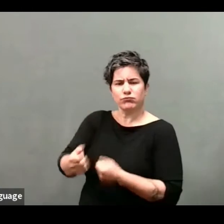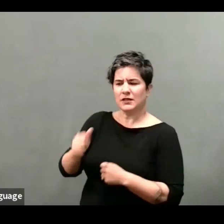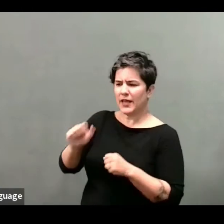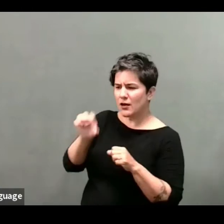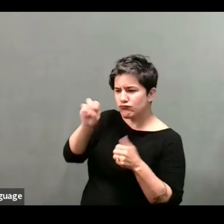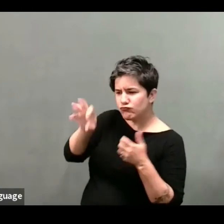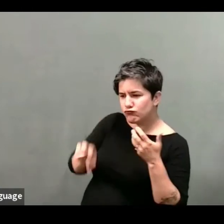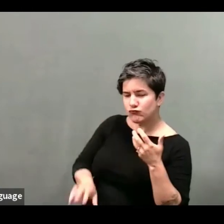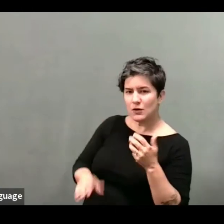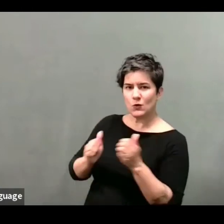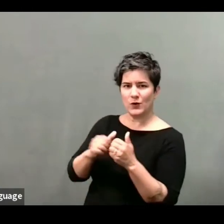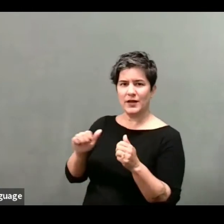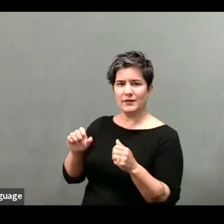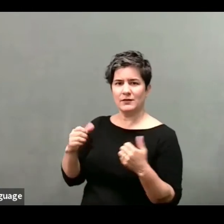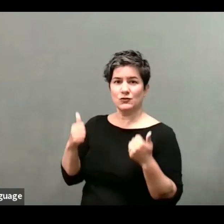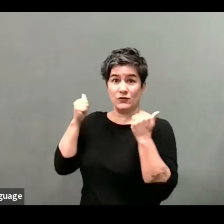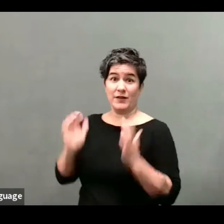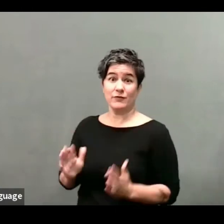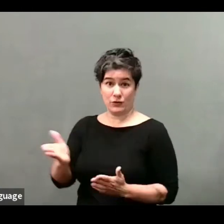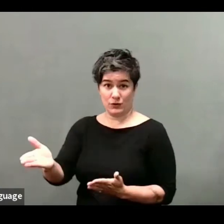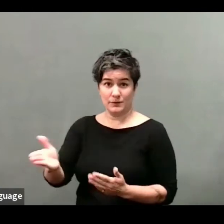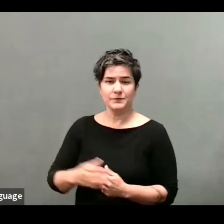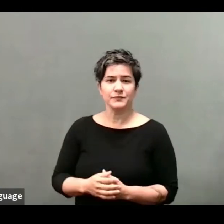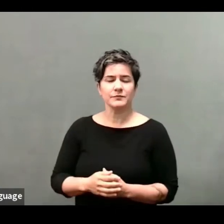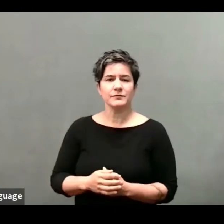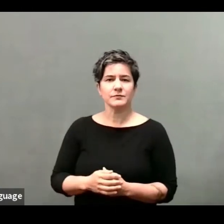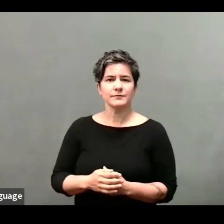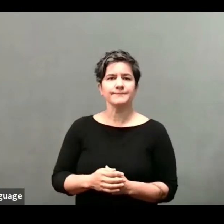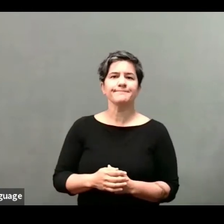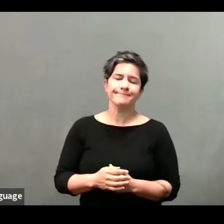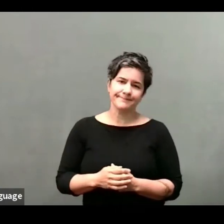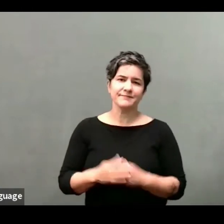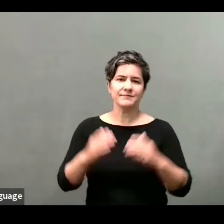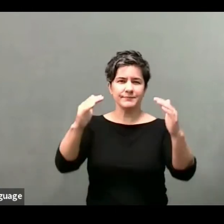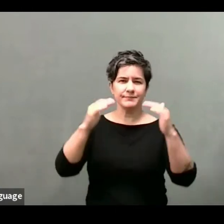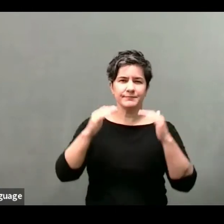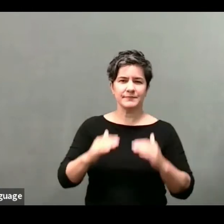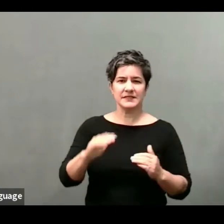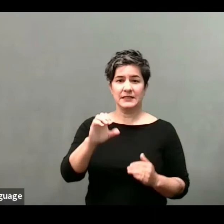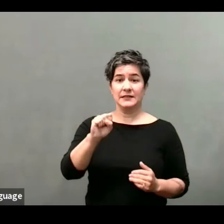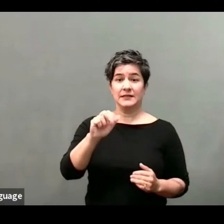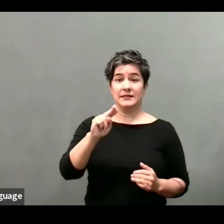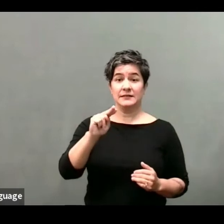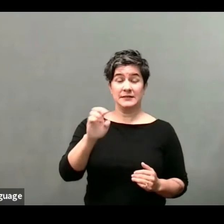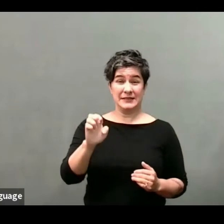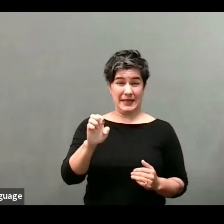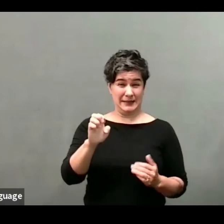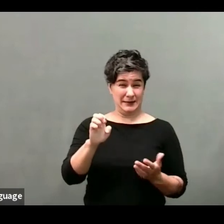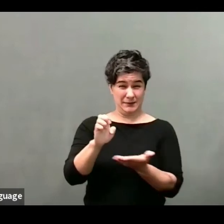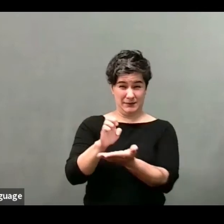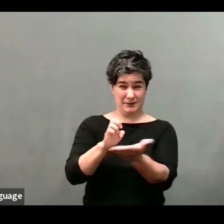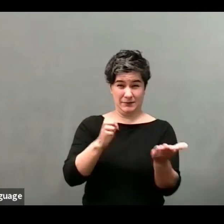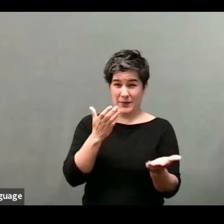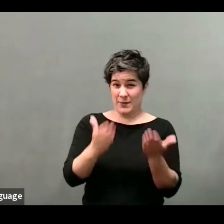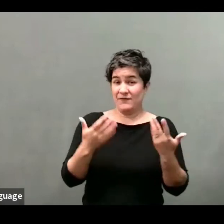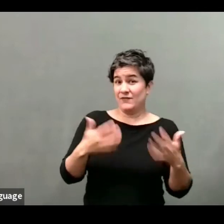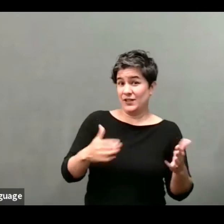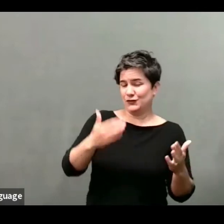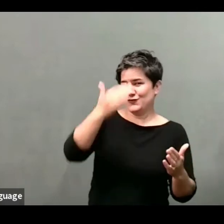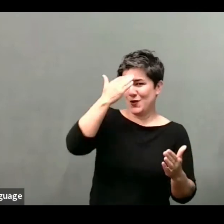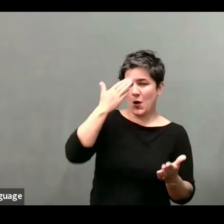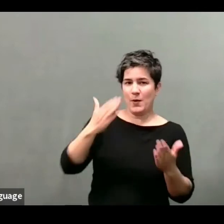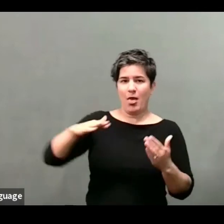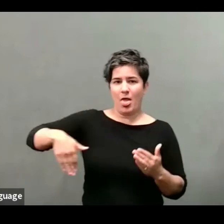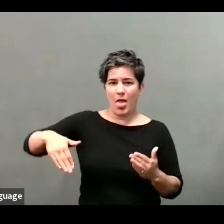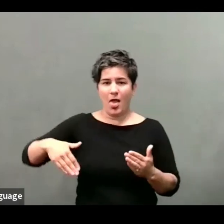them. So first, a little bit about SANEs, in case you haven't had a chance to work with them, or maybe you have and just sort of entities